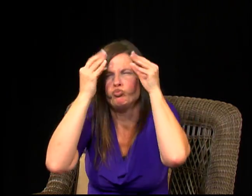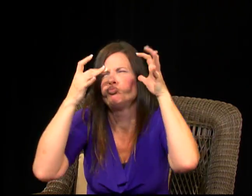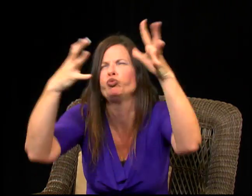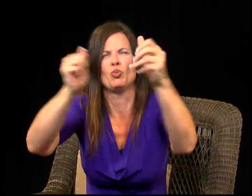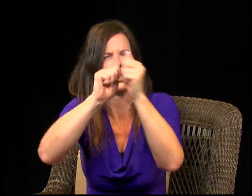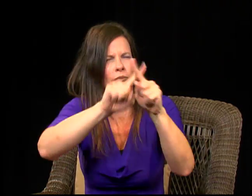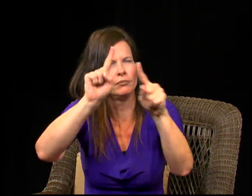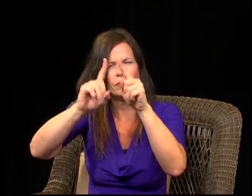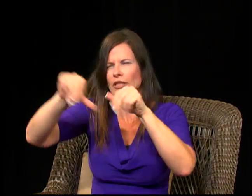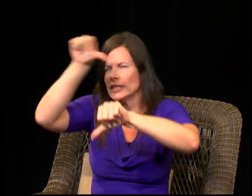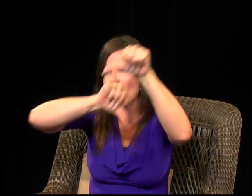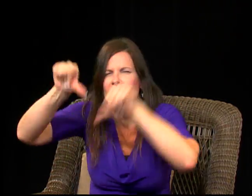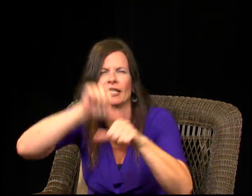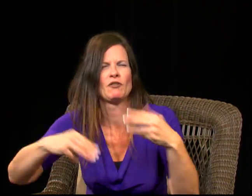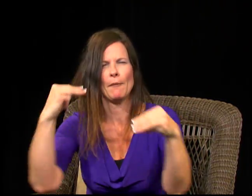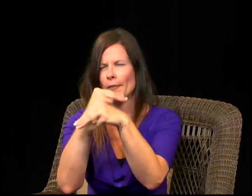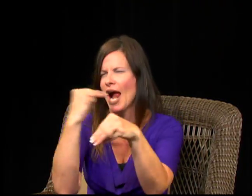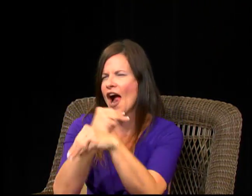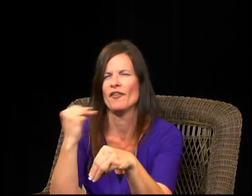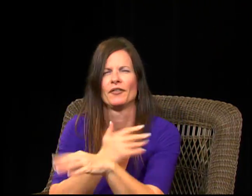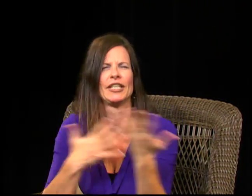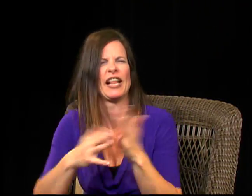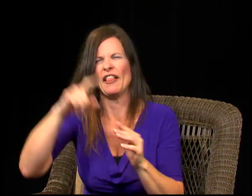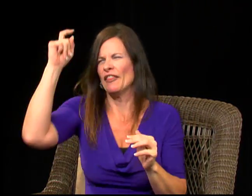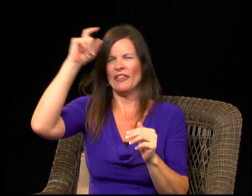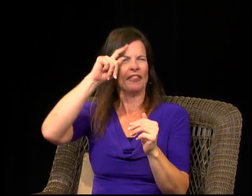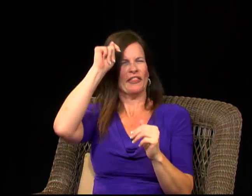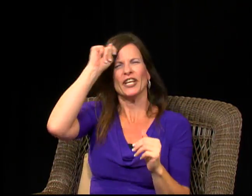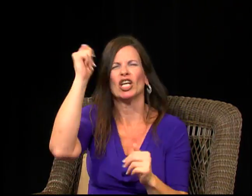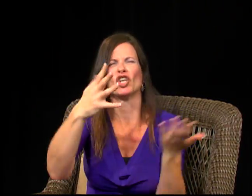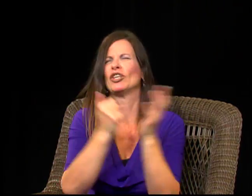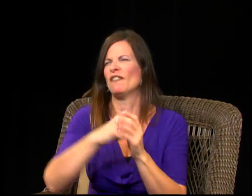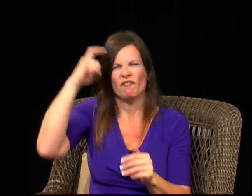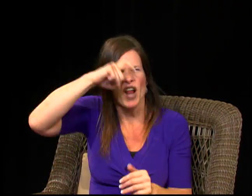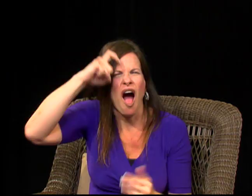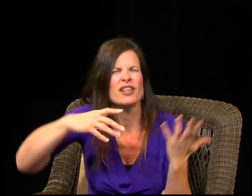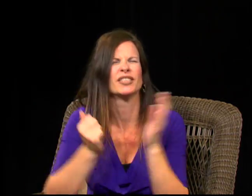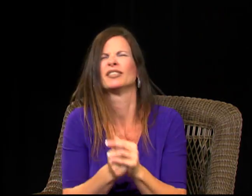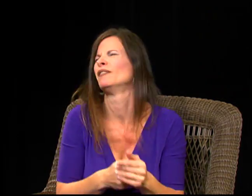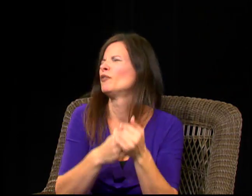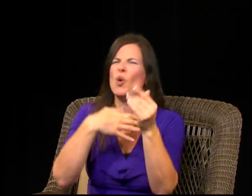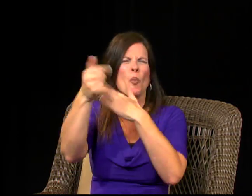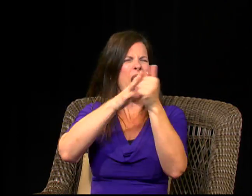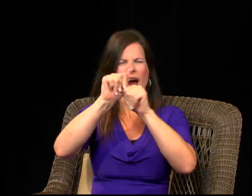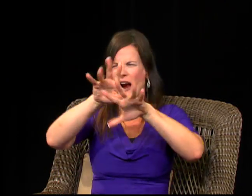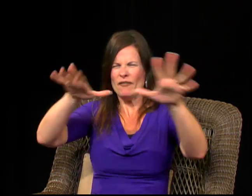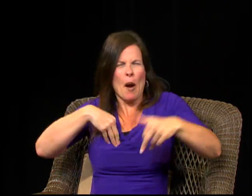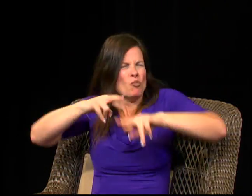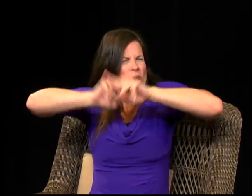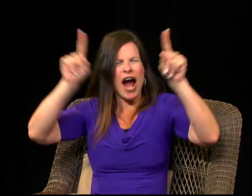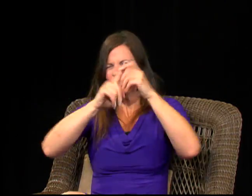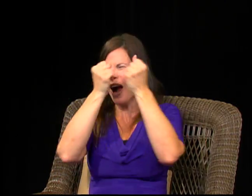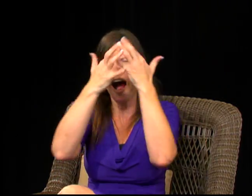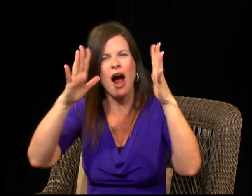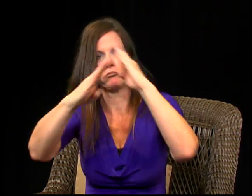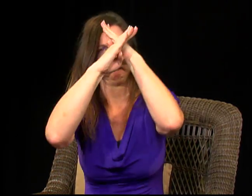if someone is a gifted child, someone who is really good at science and math and philosophy and every subject there